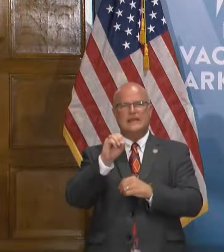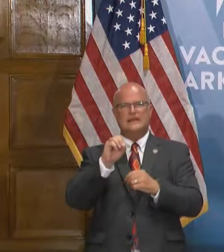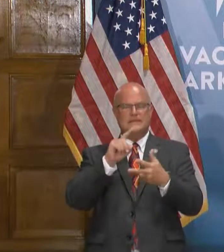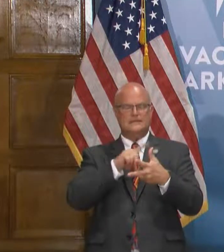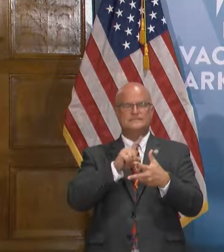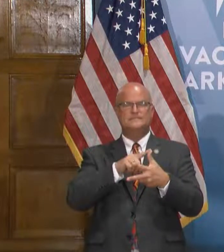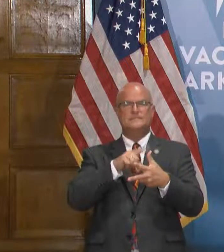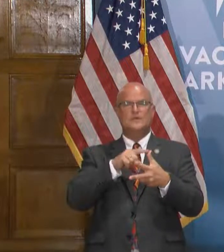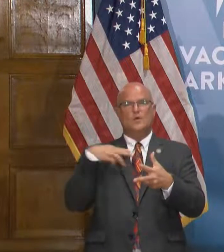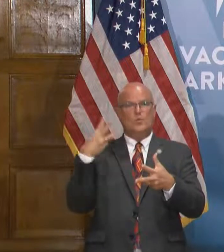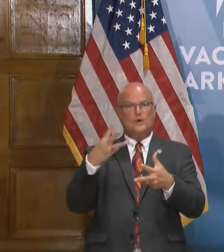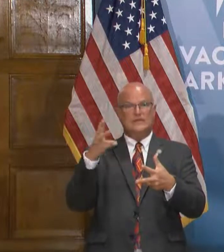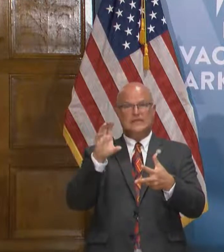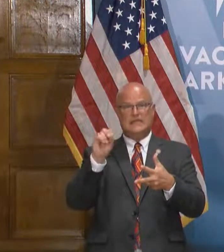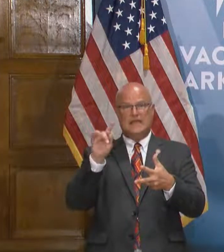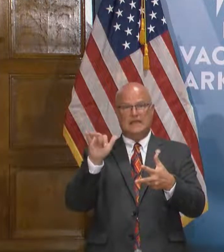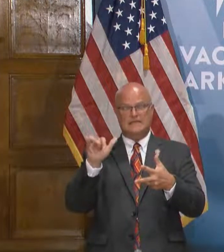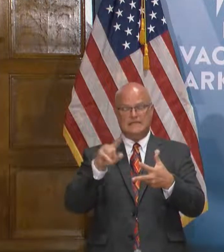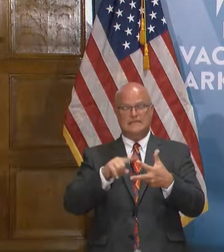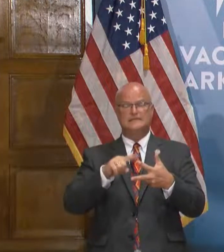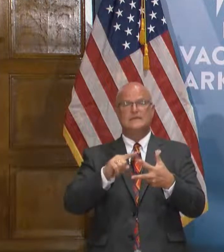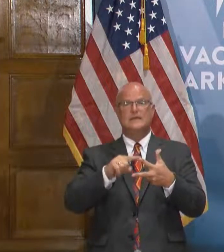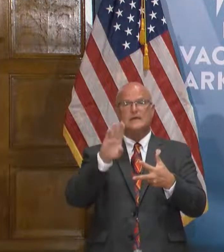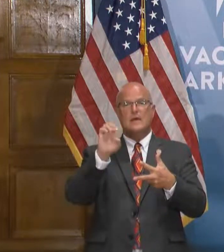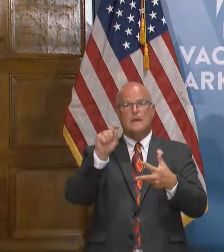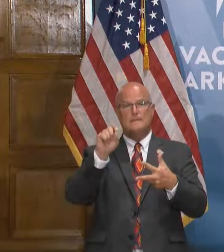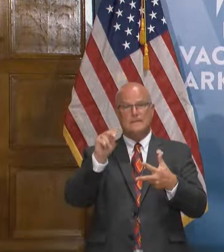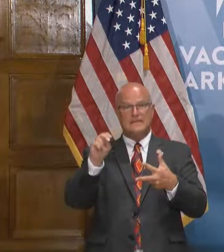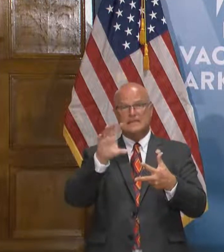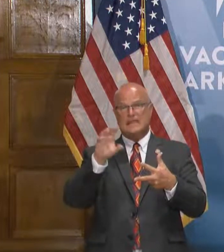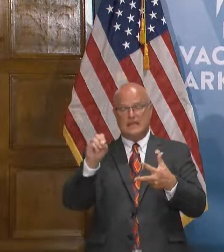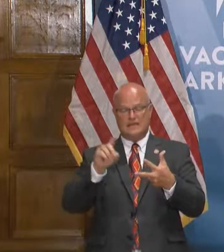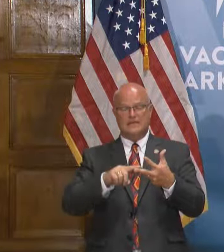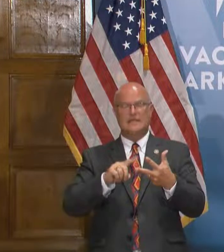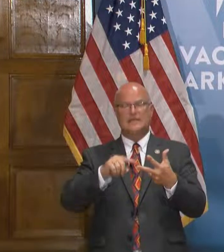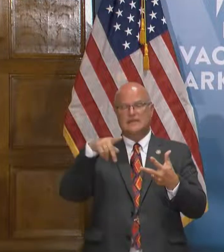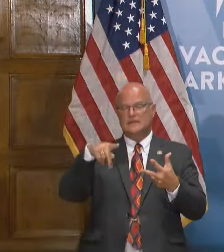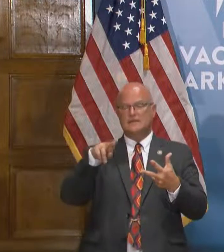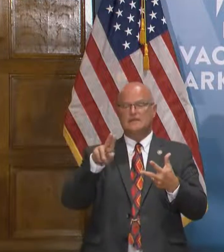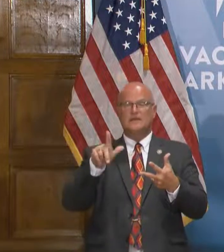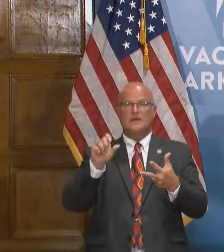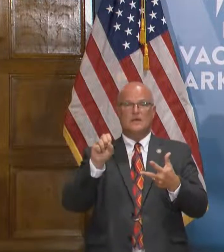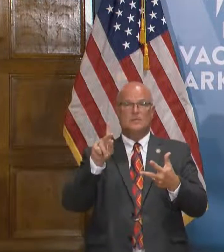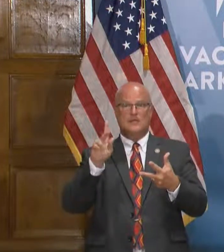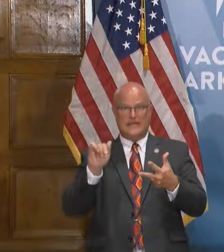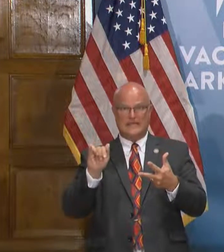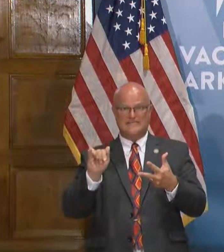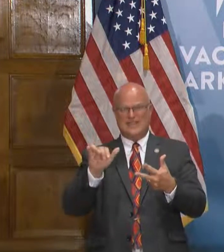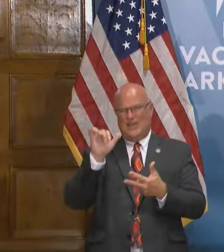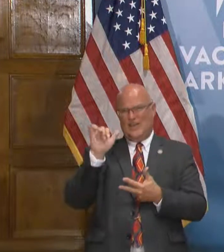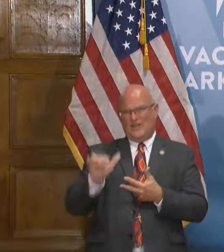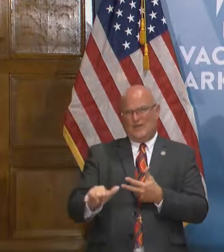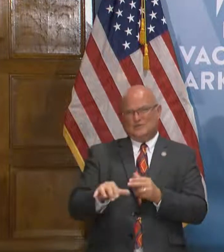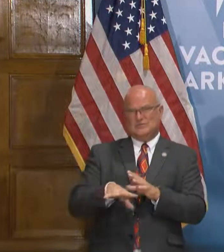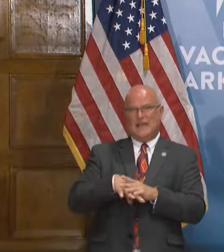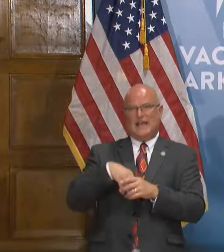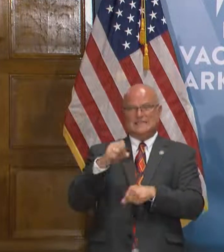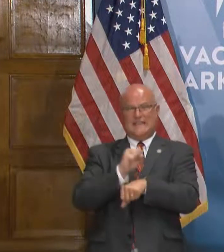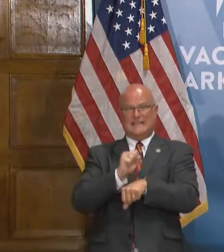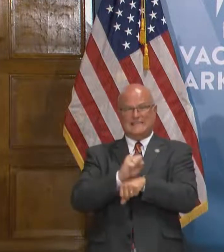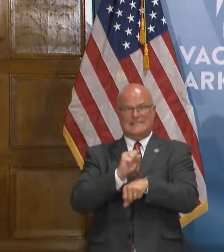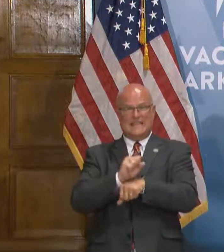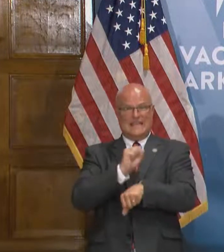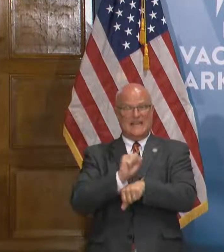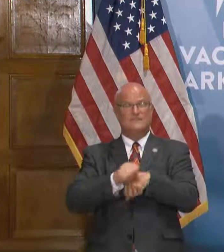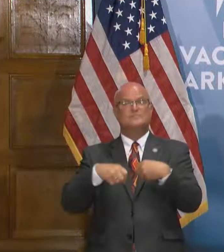Benton, and Pulaski. They are all outside of the state effort